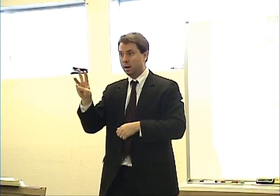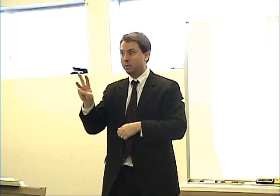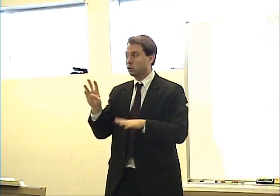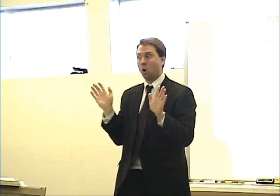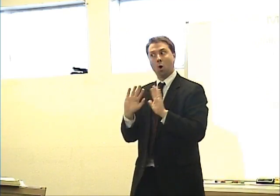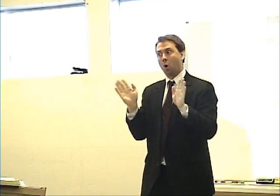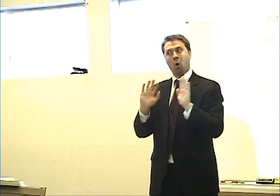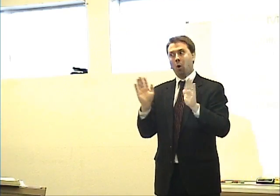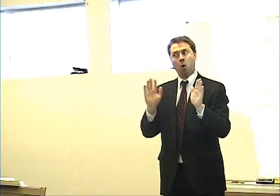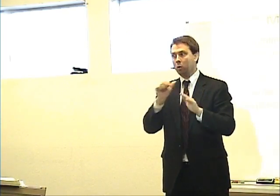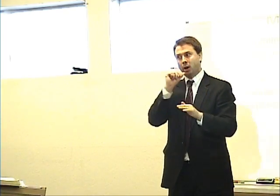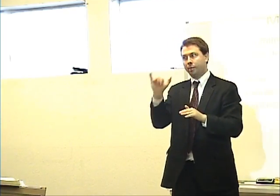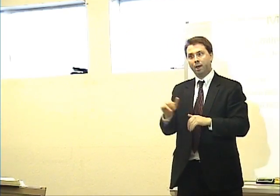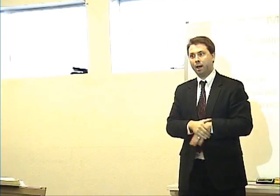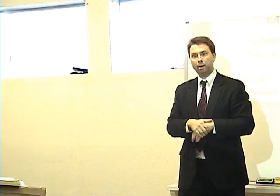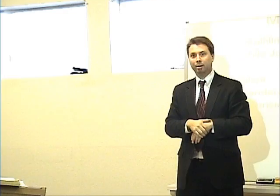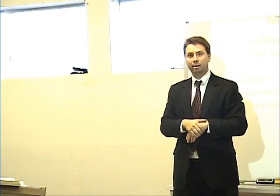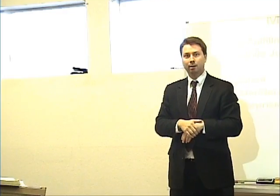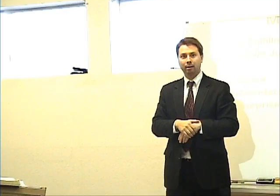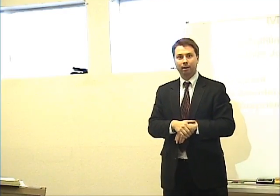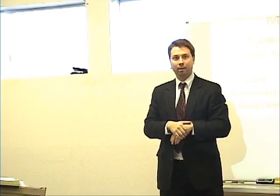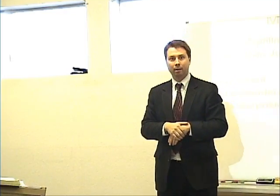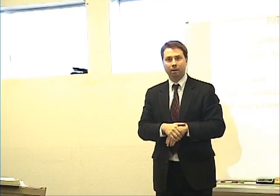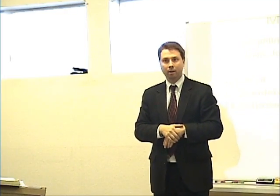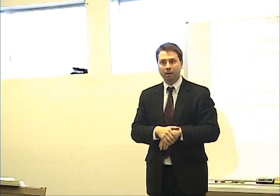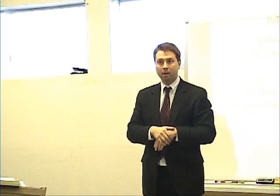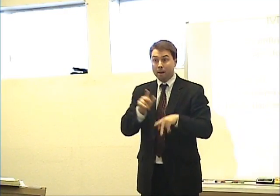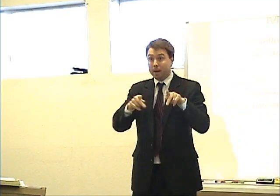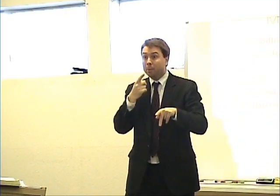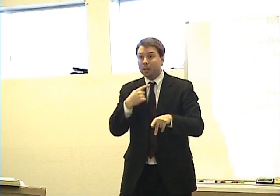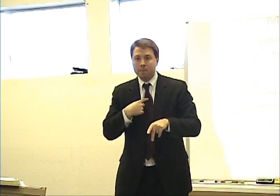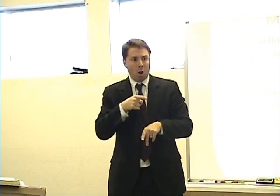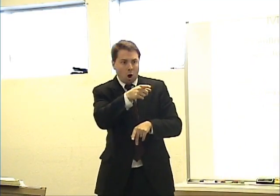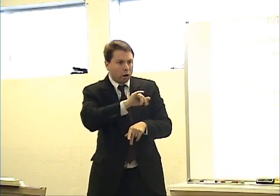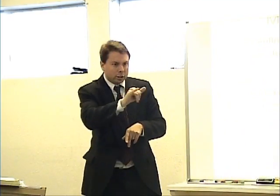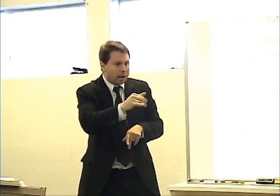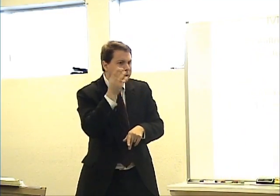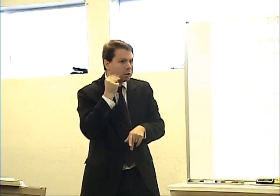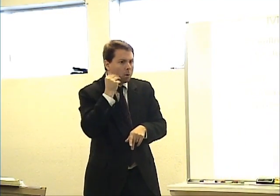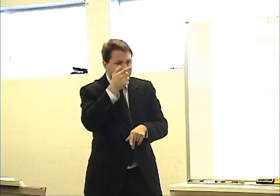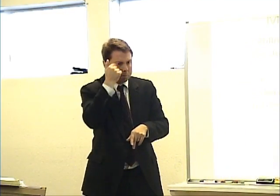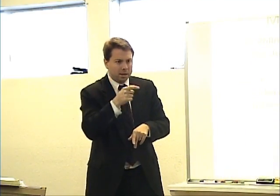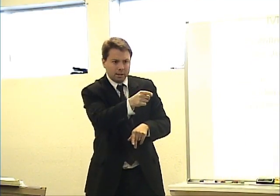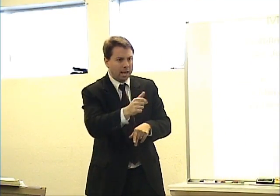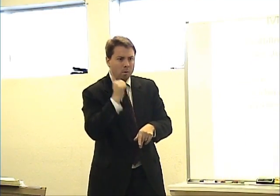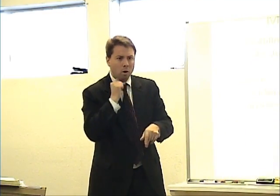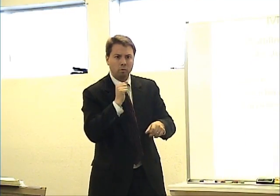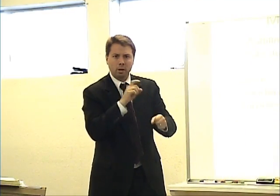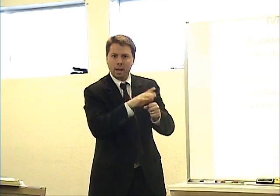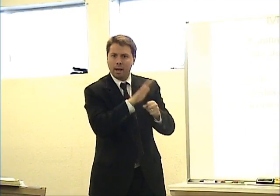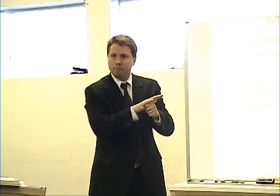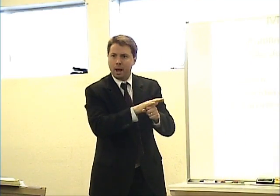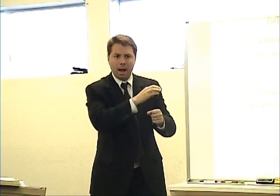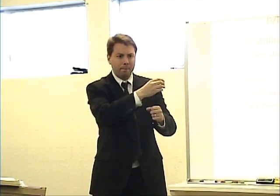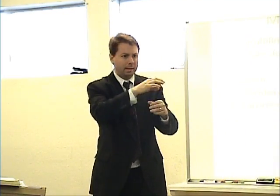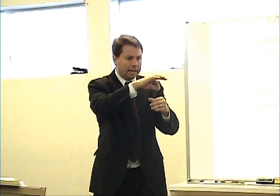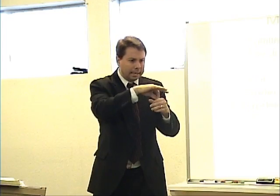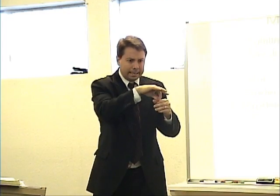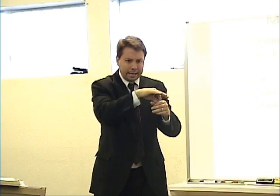JWs go, oh, not that. People tell me, oh, the same as the Mormons because they won't have pop and tea